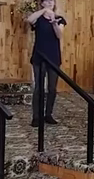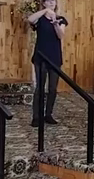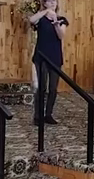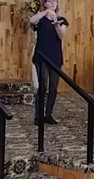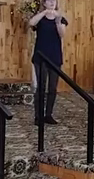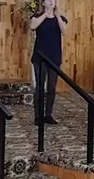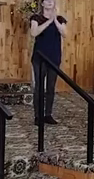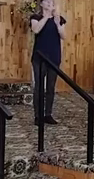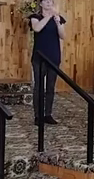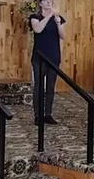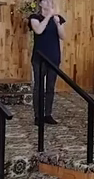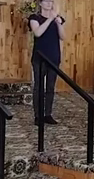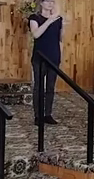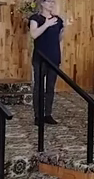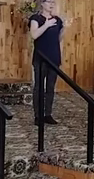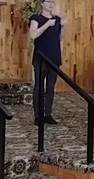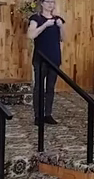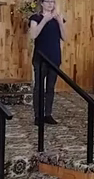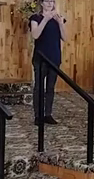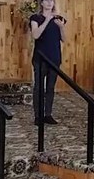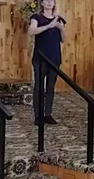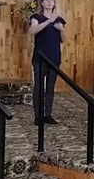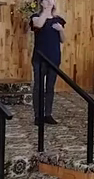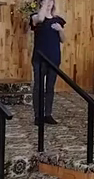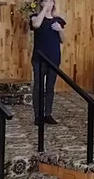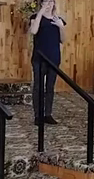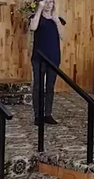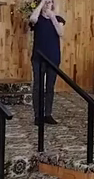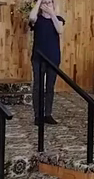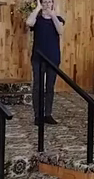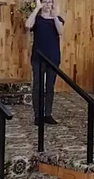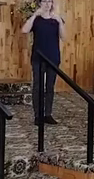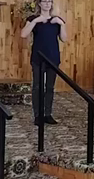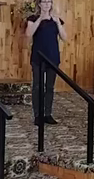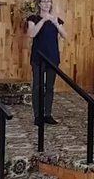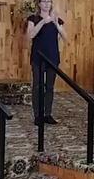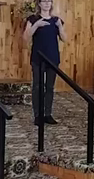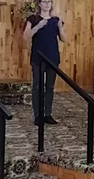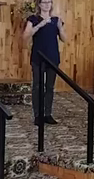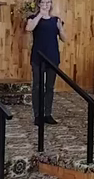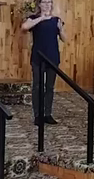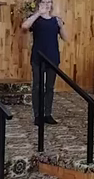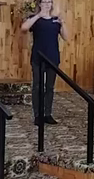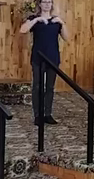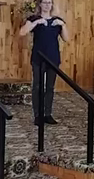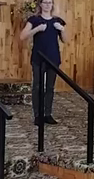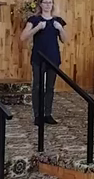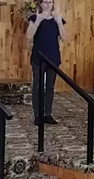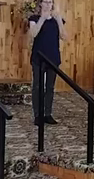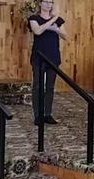Sisters, that my sacrifice and yours may be acceptable to God the Almighty Father.